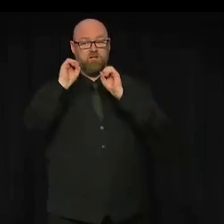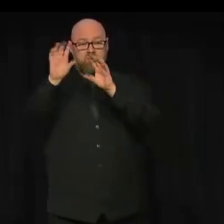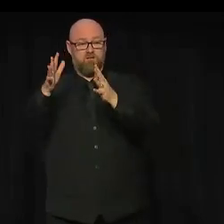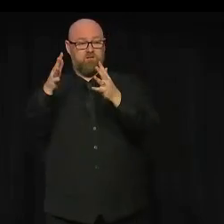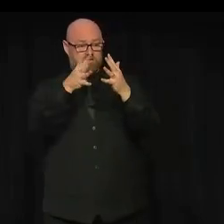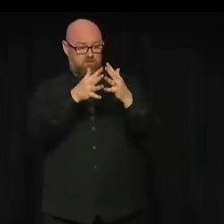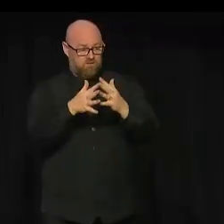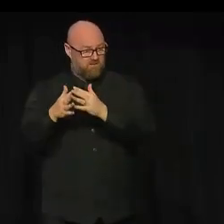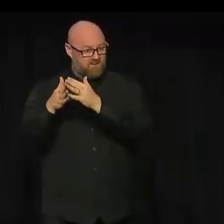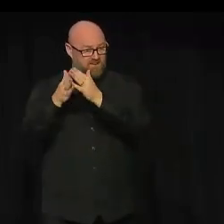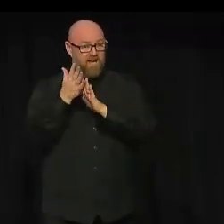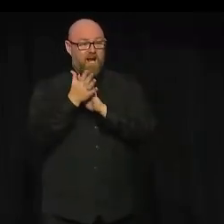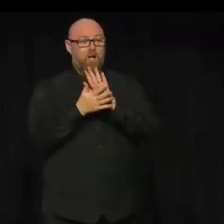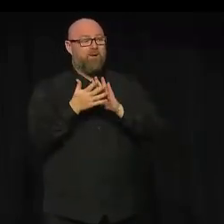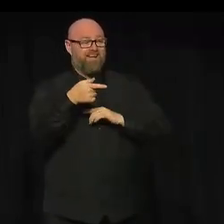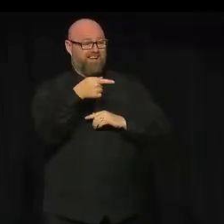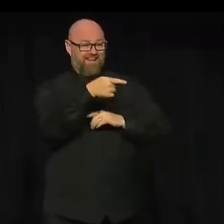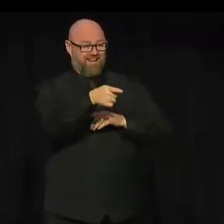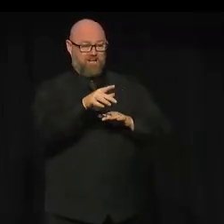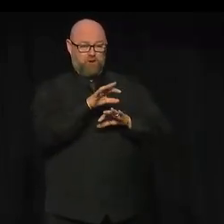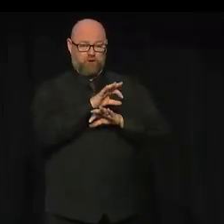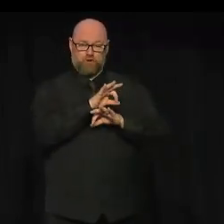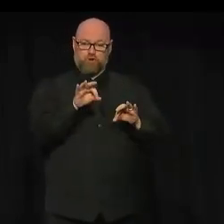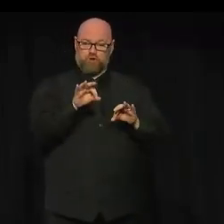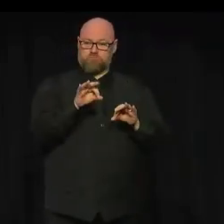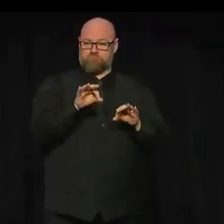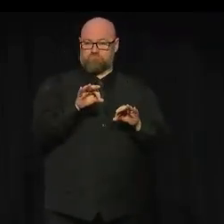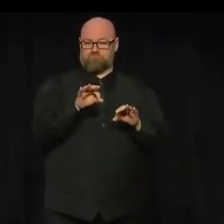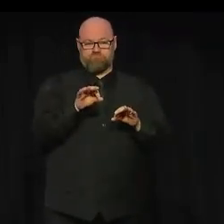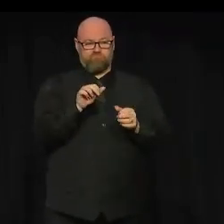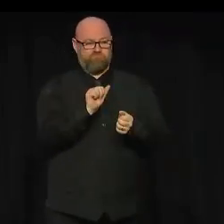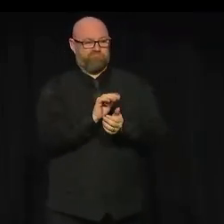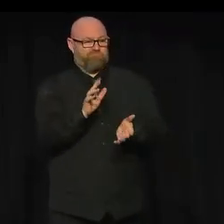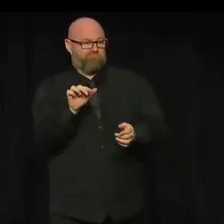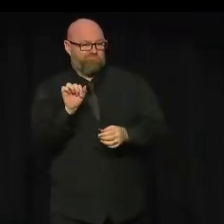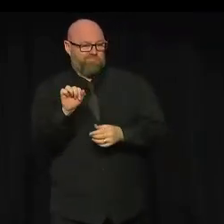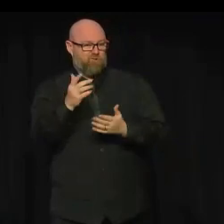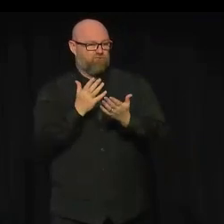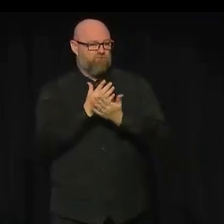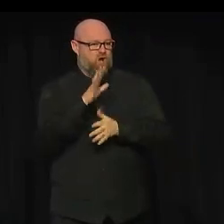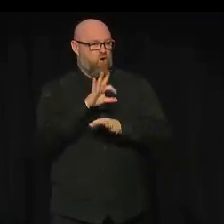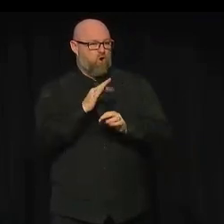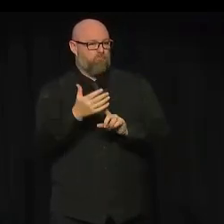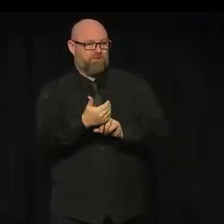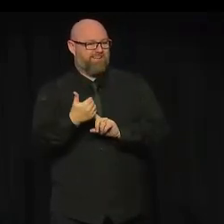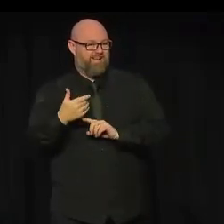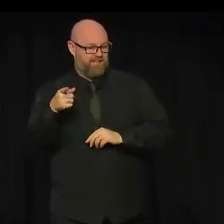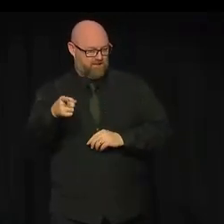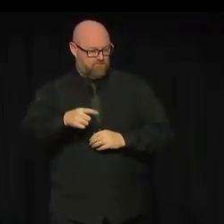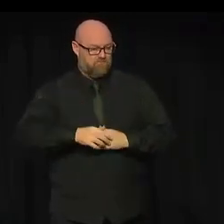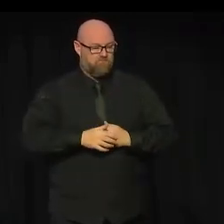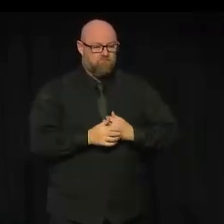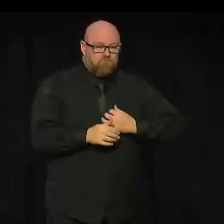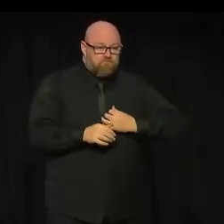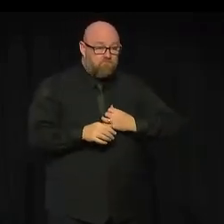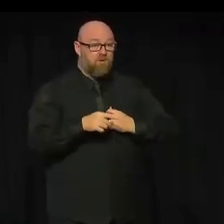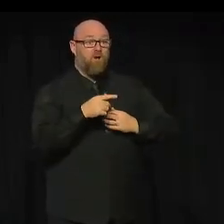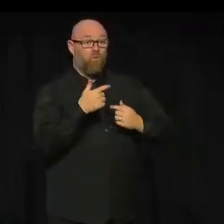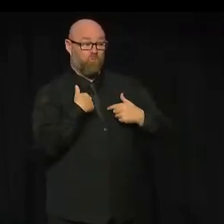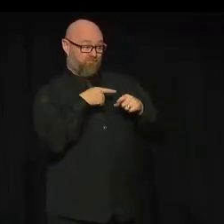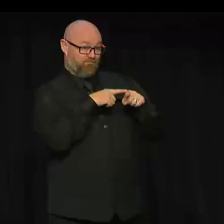constitutional protections under the First Amendment. And it was on this basis that the High Court has granted us, and this basis